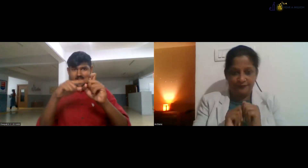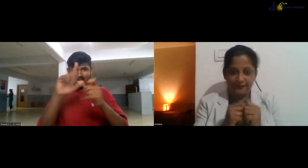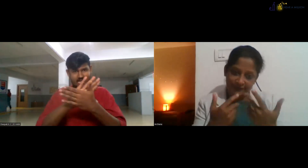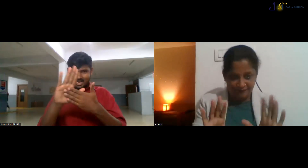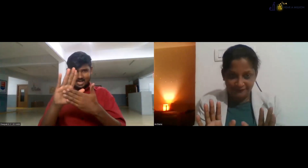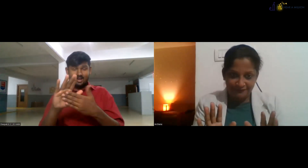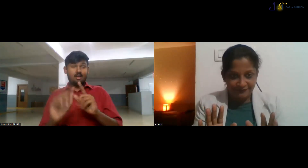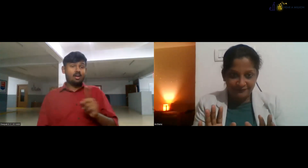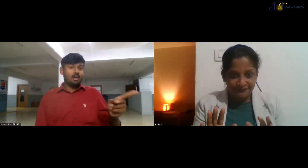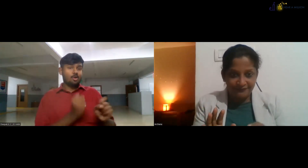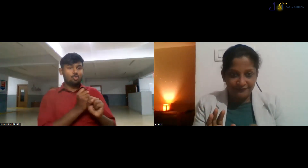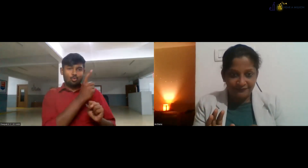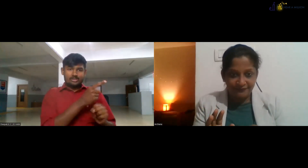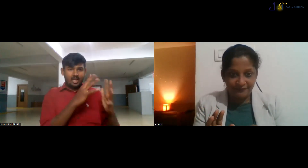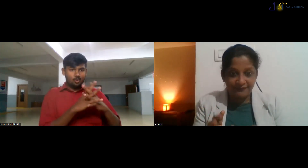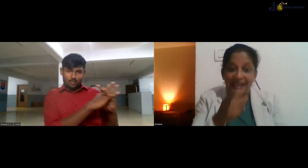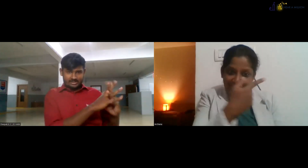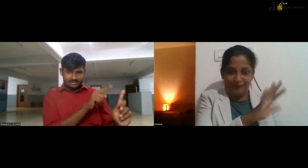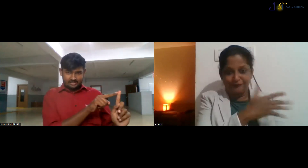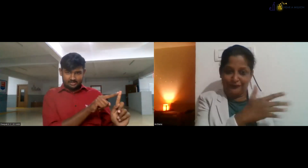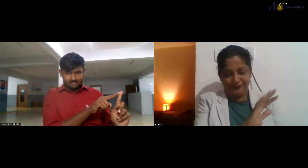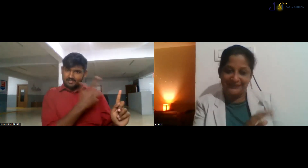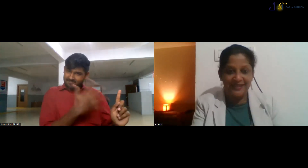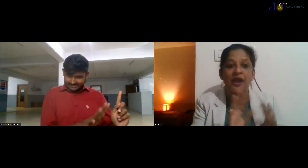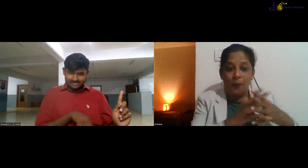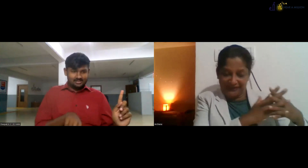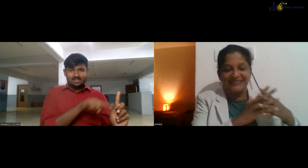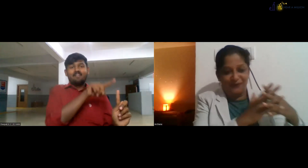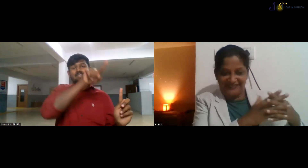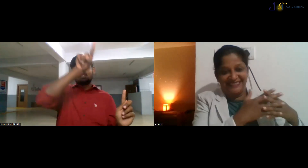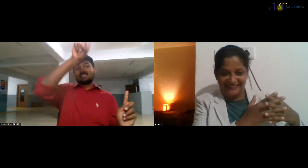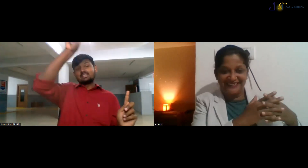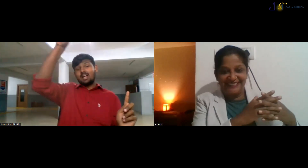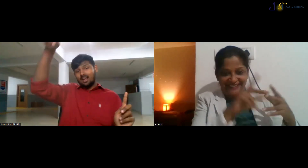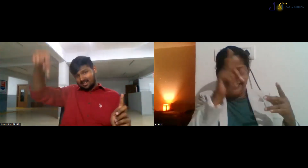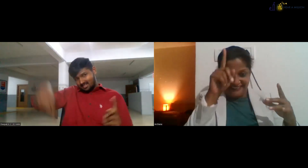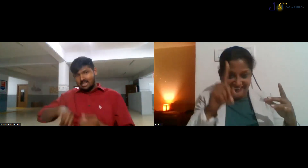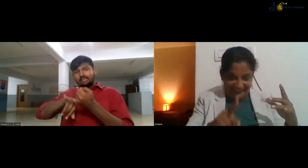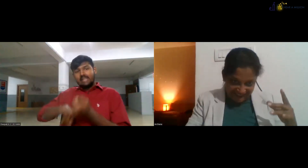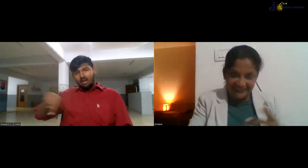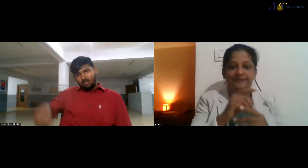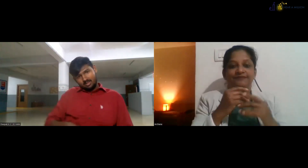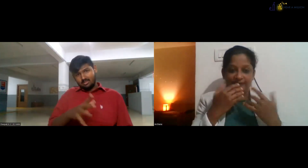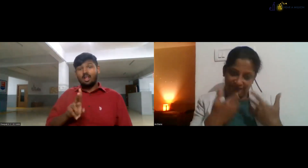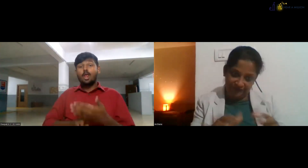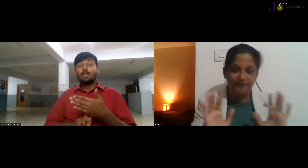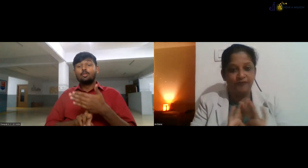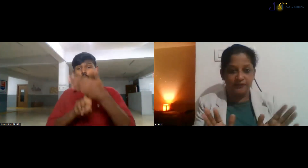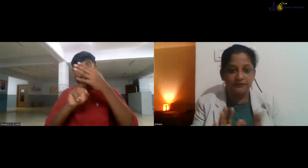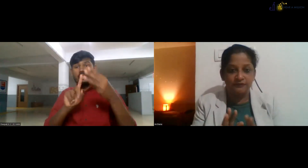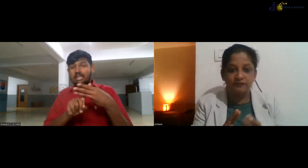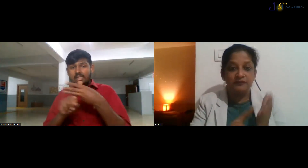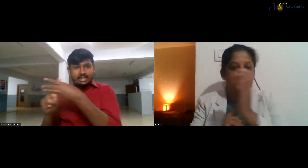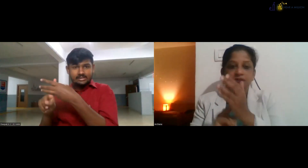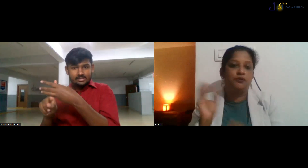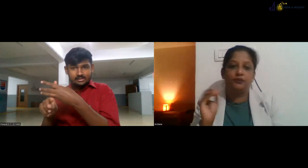northeast, northeast. So in north, you went to Leh, right? And Gujarat is in the west. And then you went